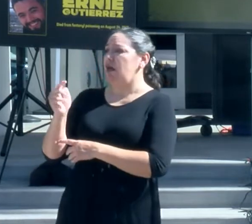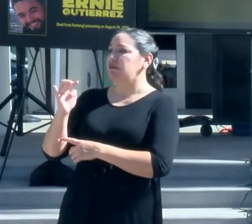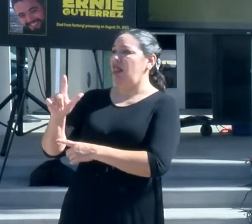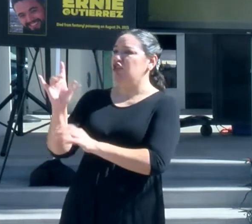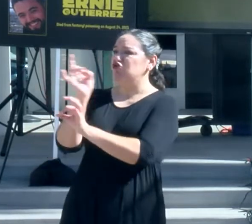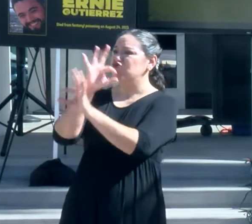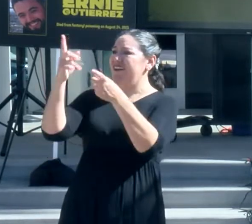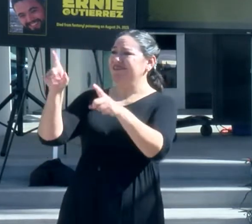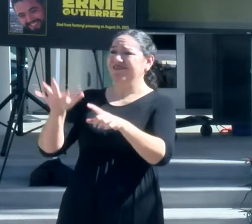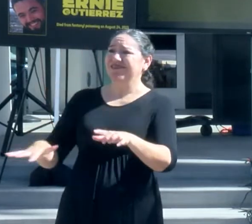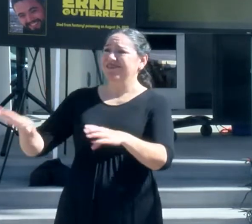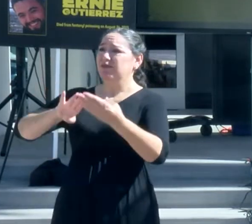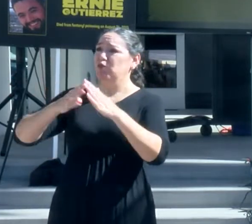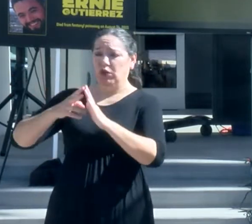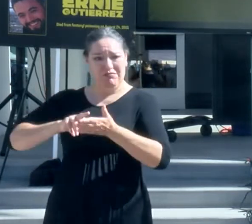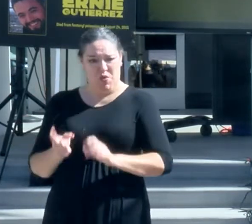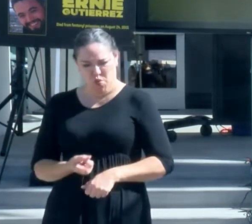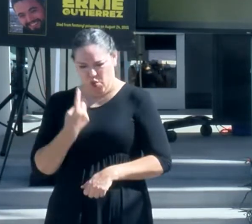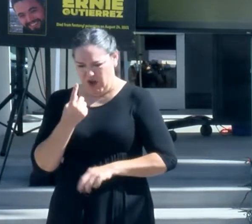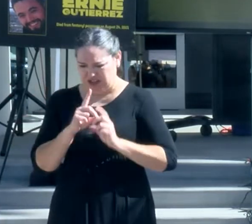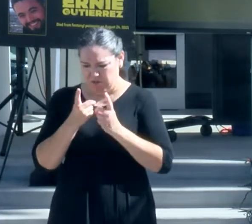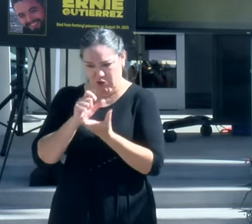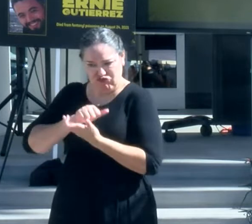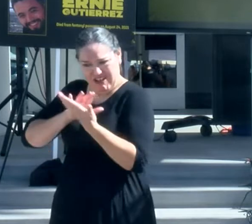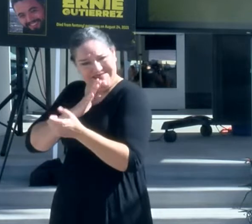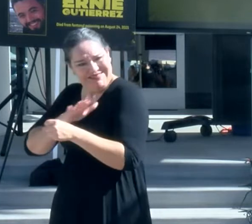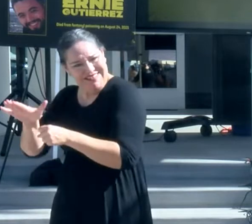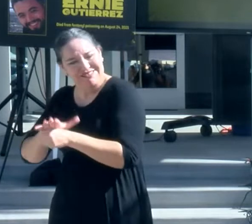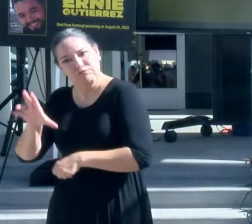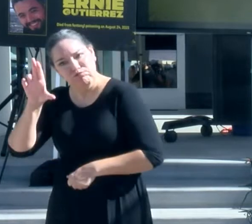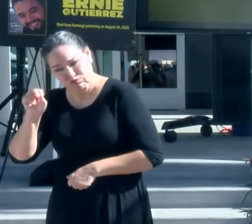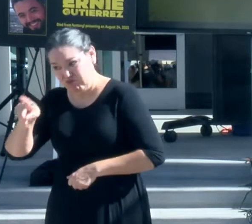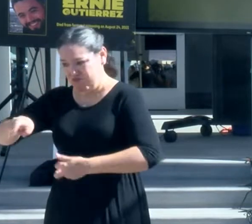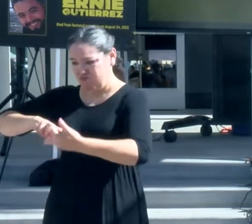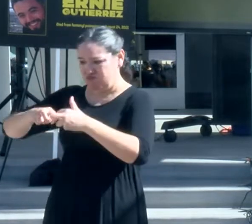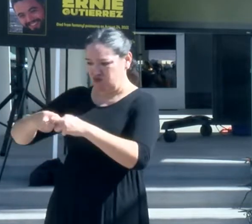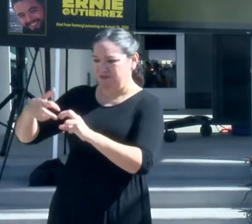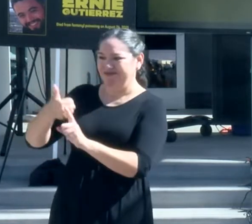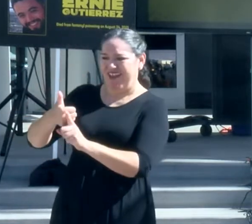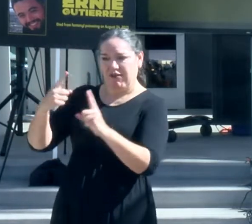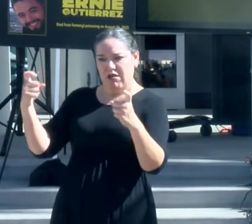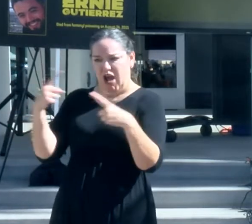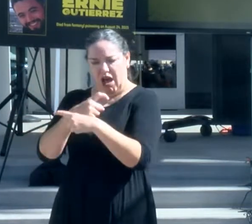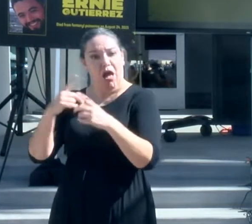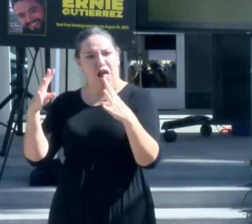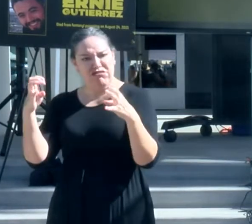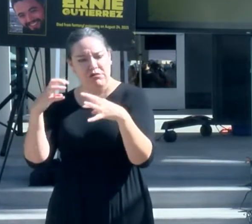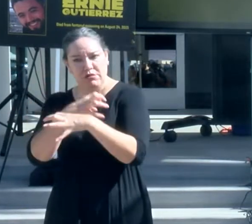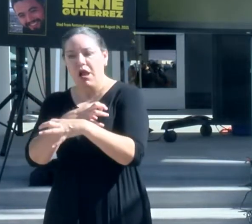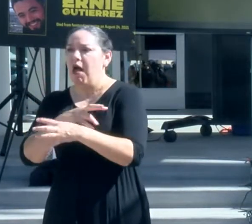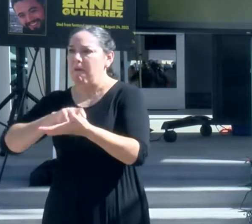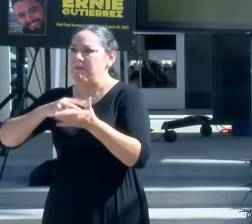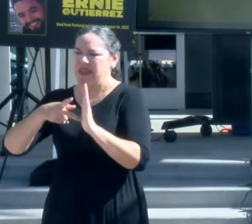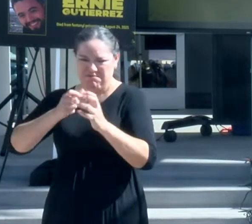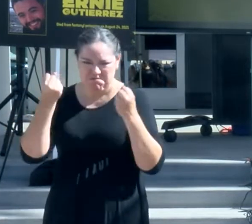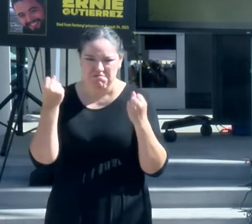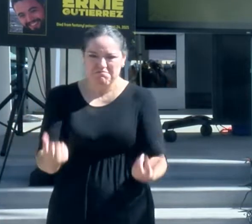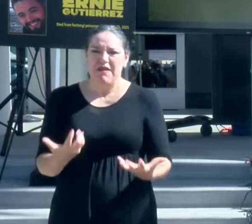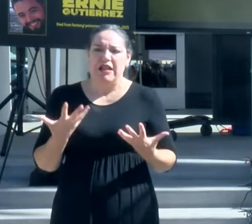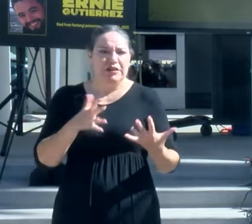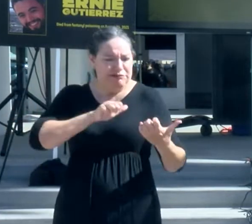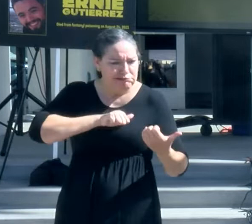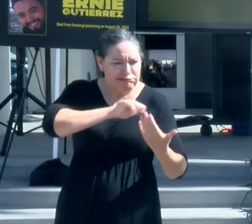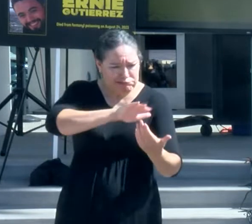be addressed by one department alone. It is a complex problem that needs to be tackled in many ways.